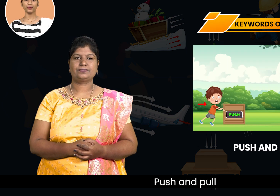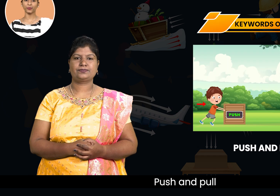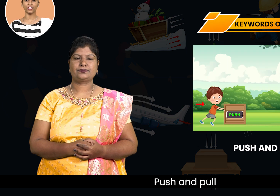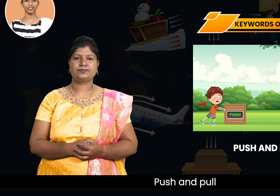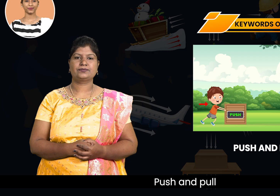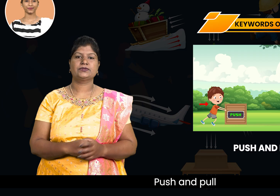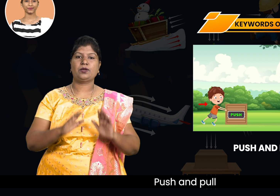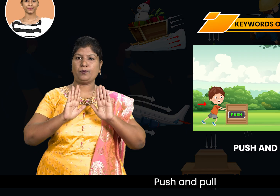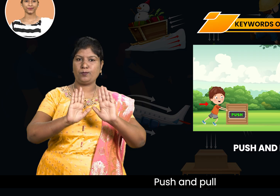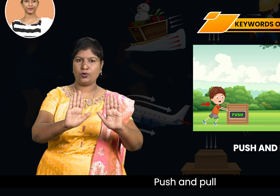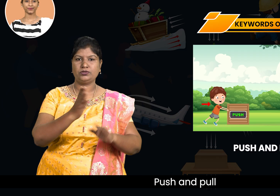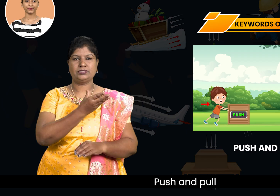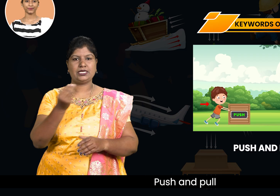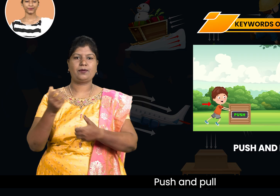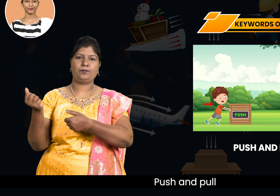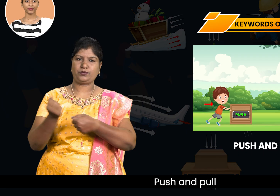push and pull.